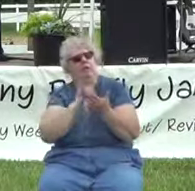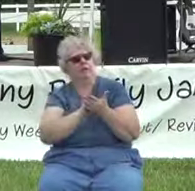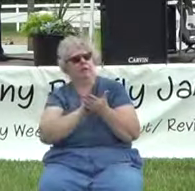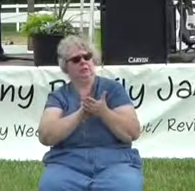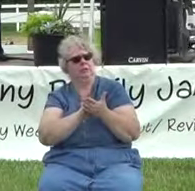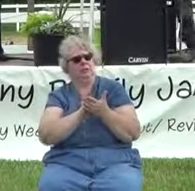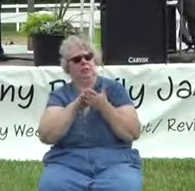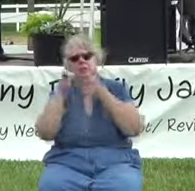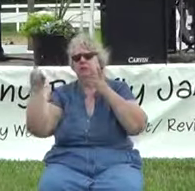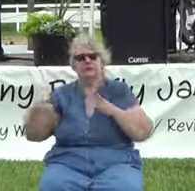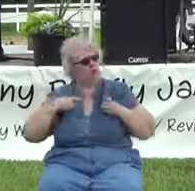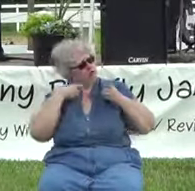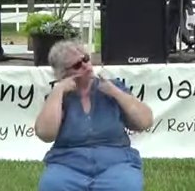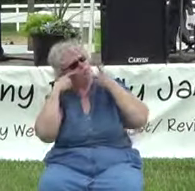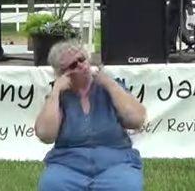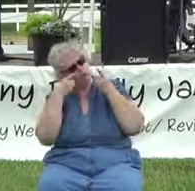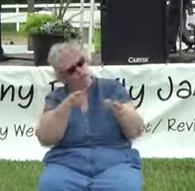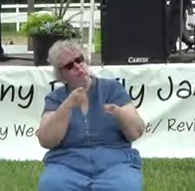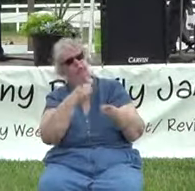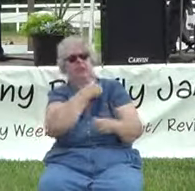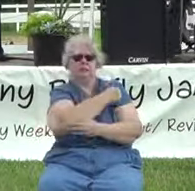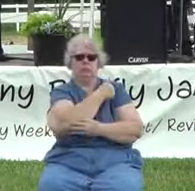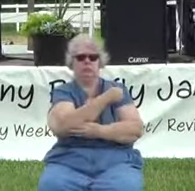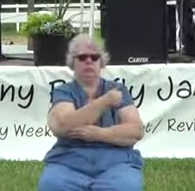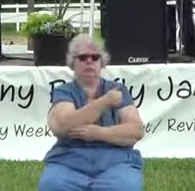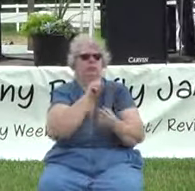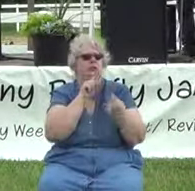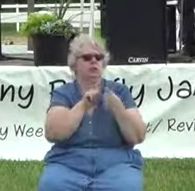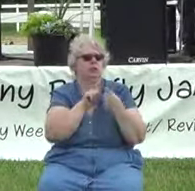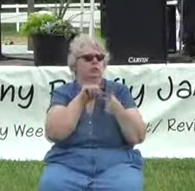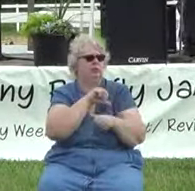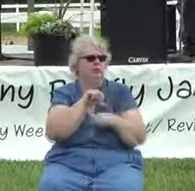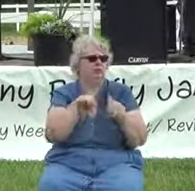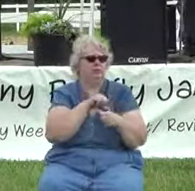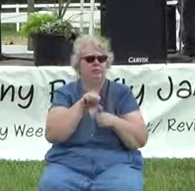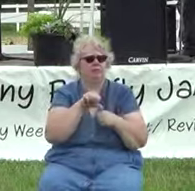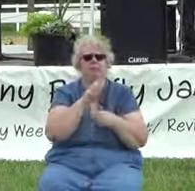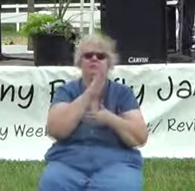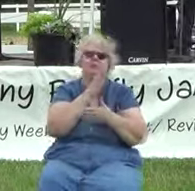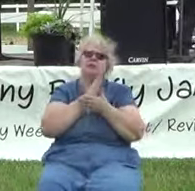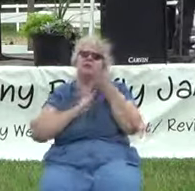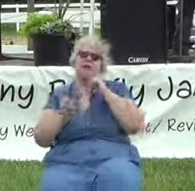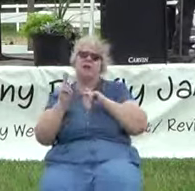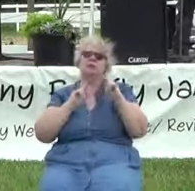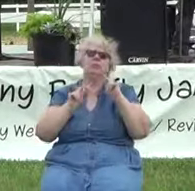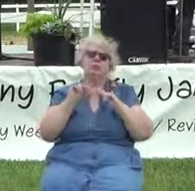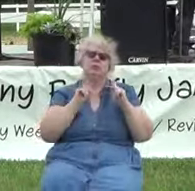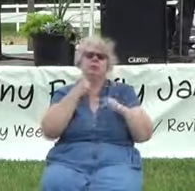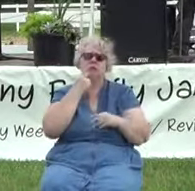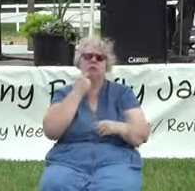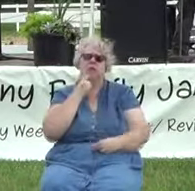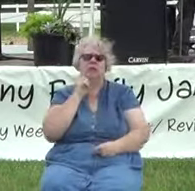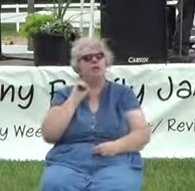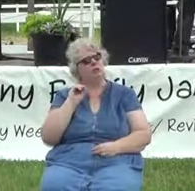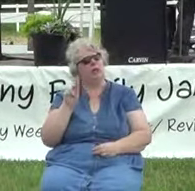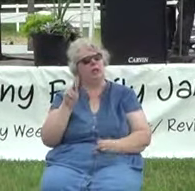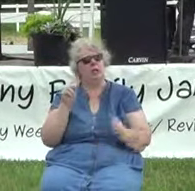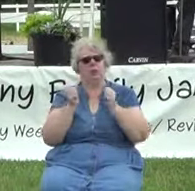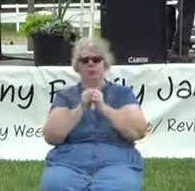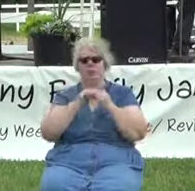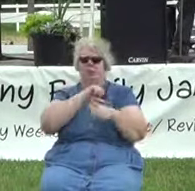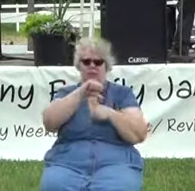Devoted themselves to the fellowship. You want to add anything? Yeah, you know, some people, like it said, they're okay with fellowship as long as